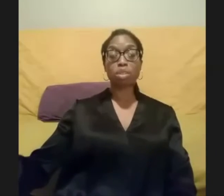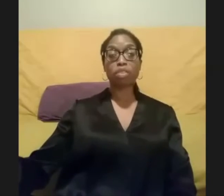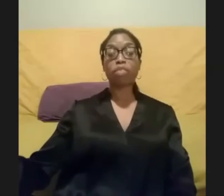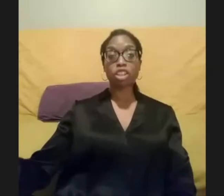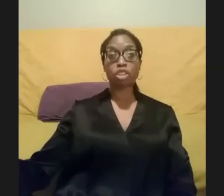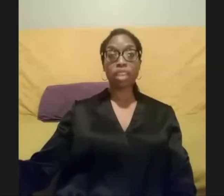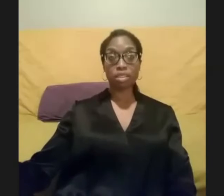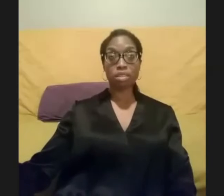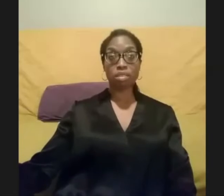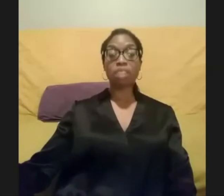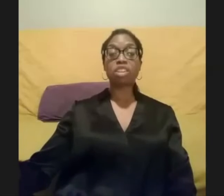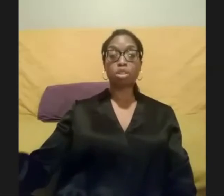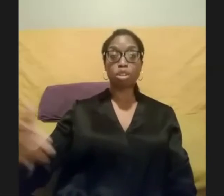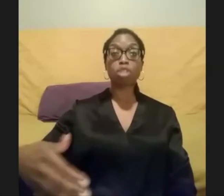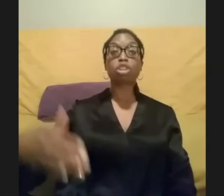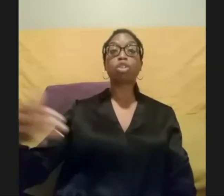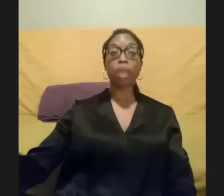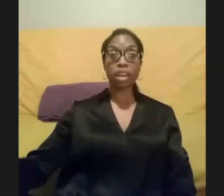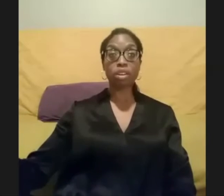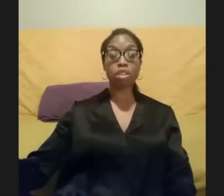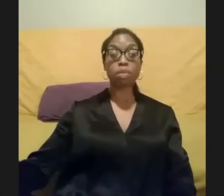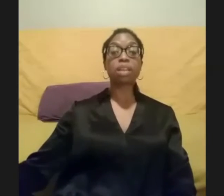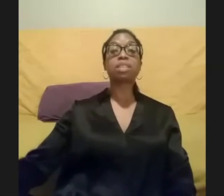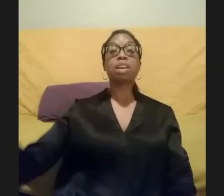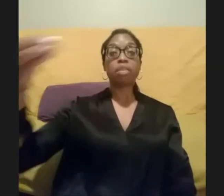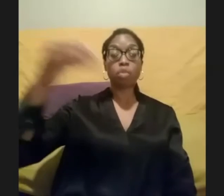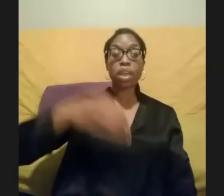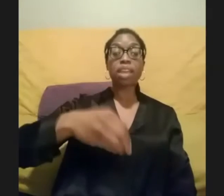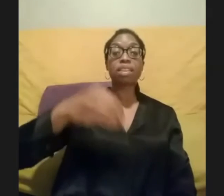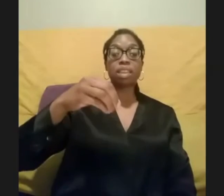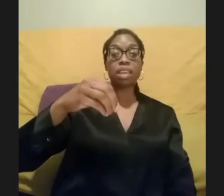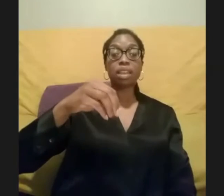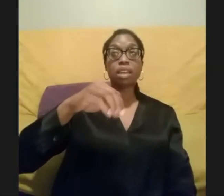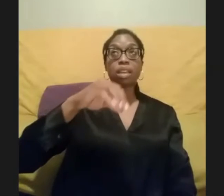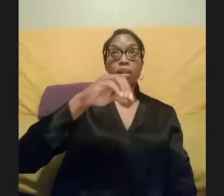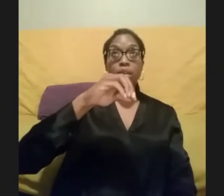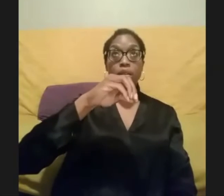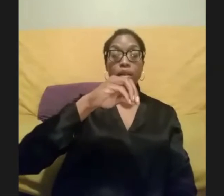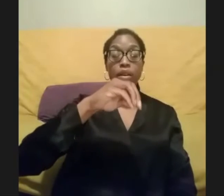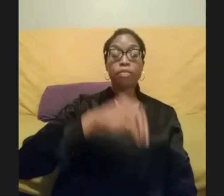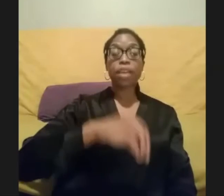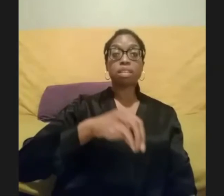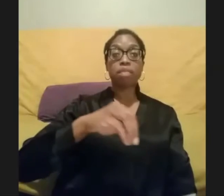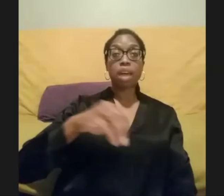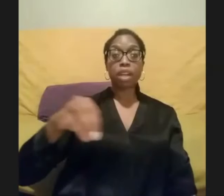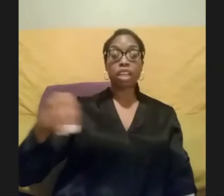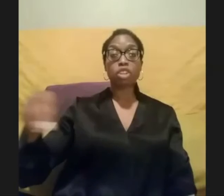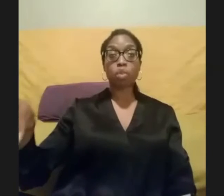for vaginal cancer, not even just their daughters, granddaughters, because of the way the effect of that medication was, because it